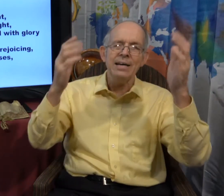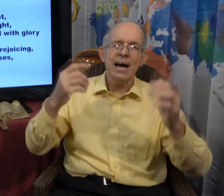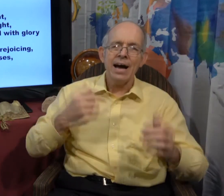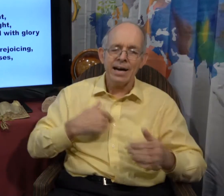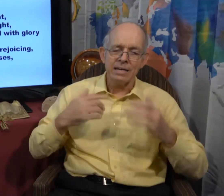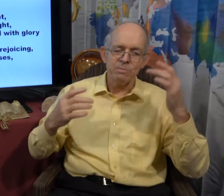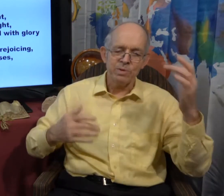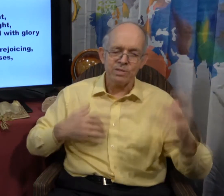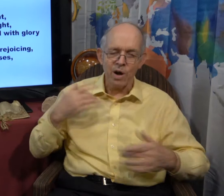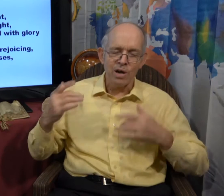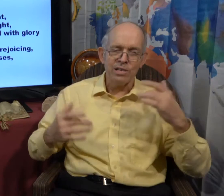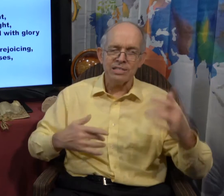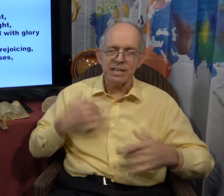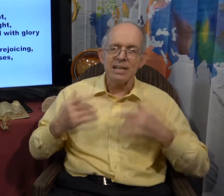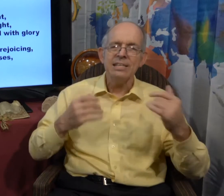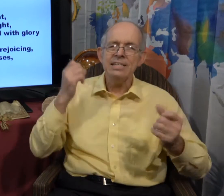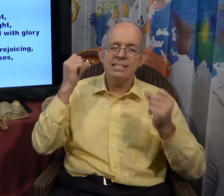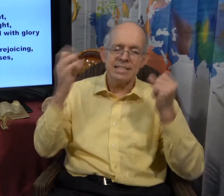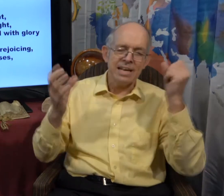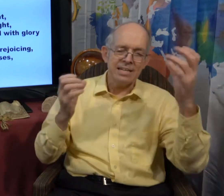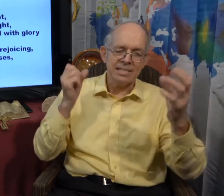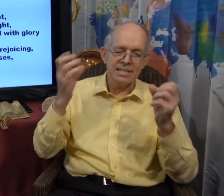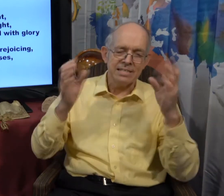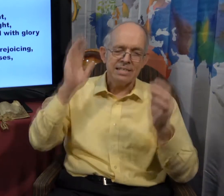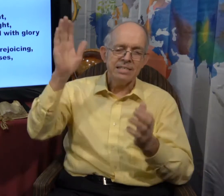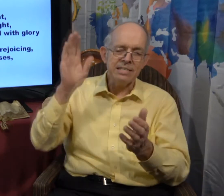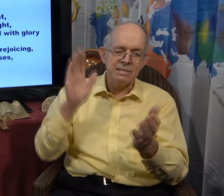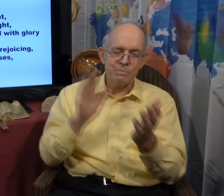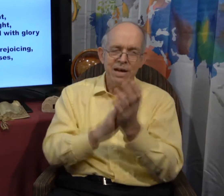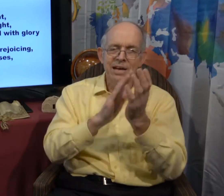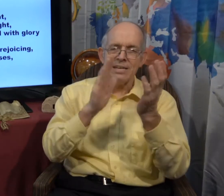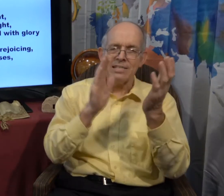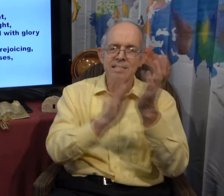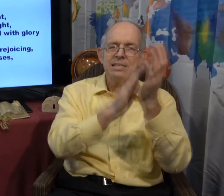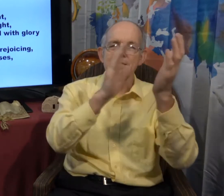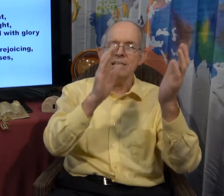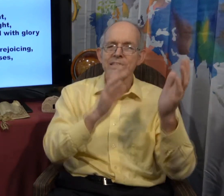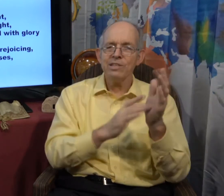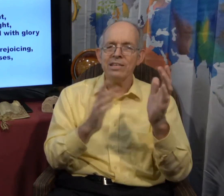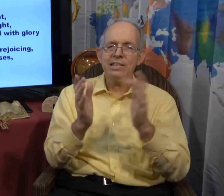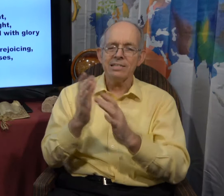Hallelujah, I'm rejoicing, singing, praising, Jesus is